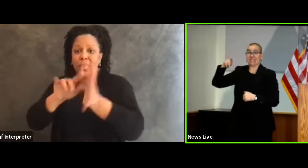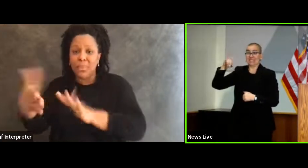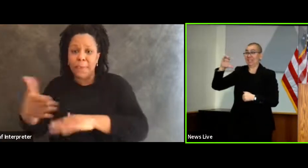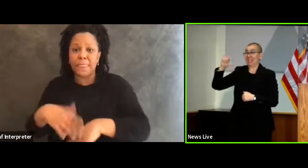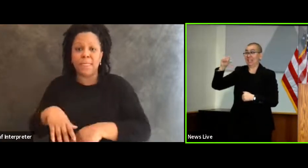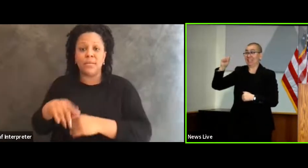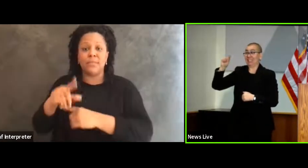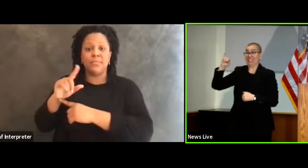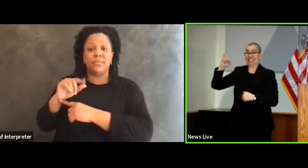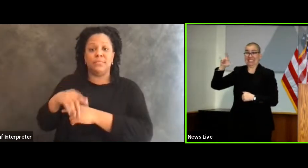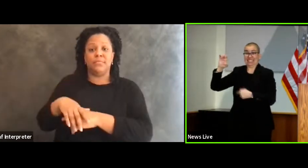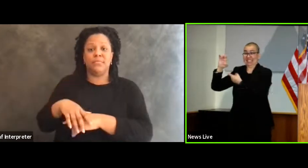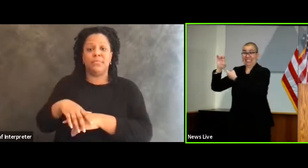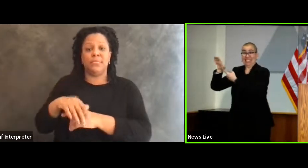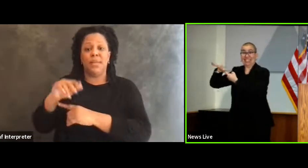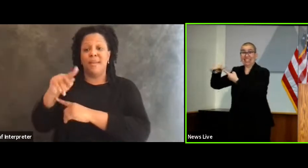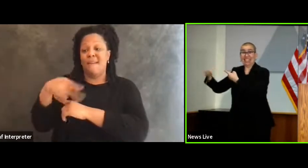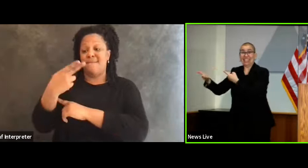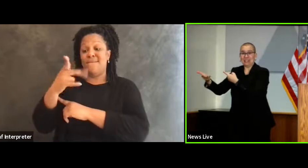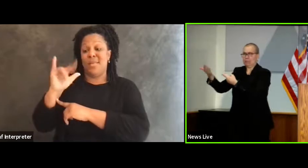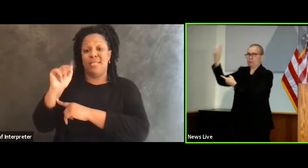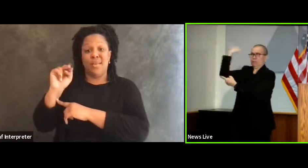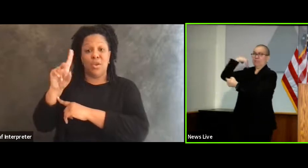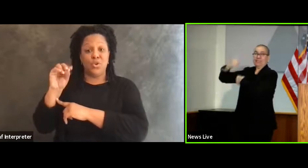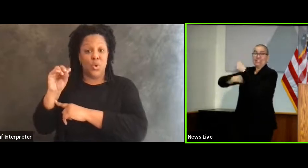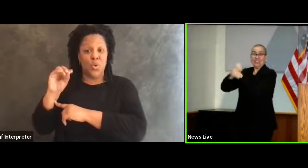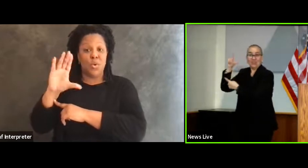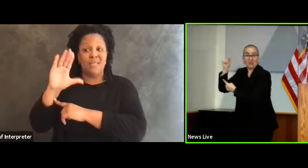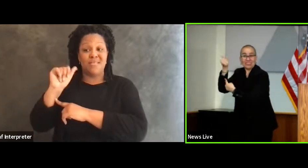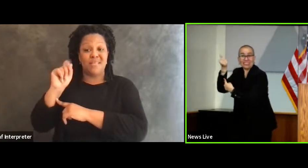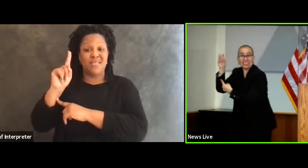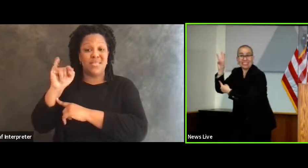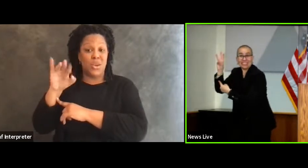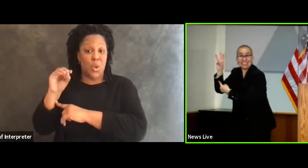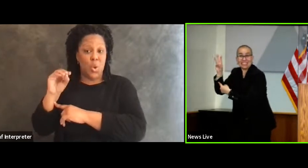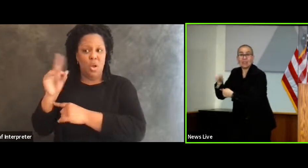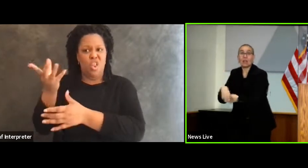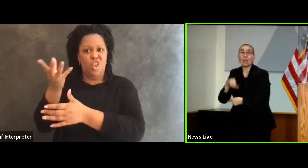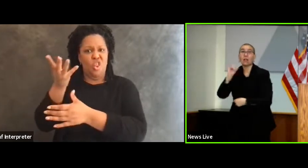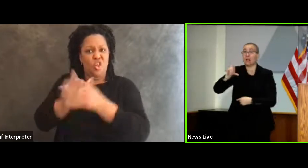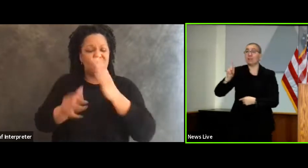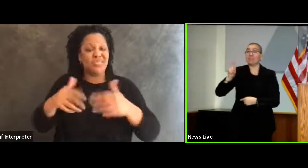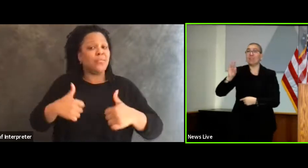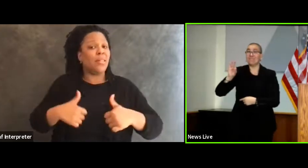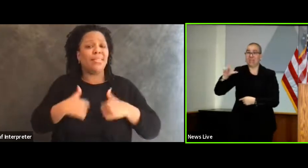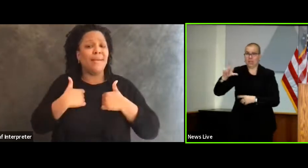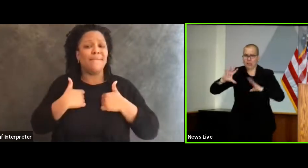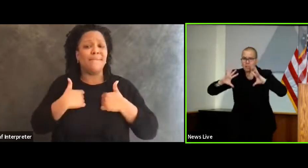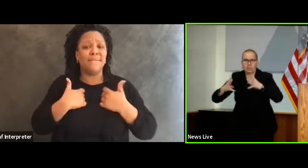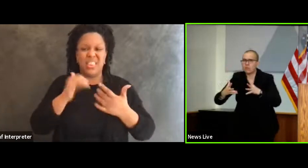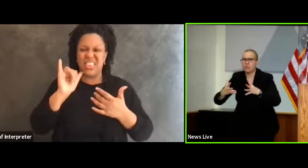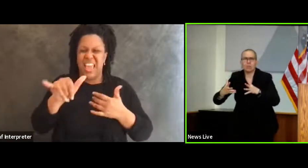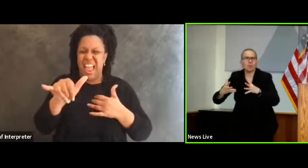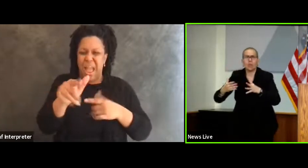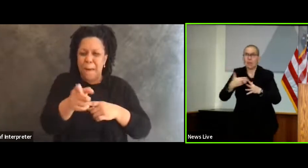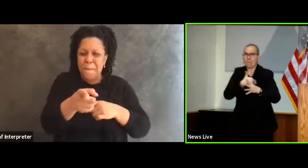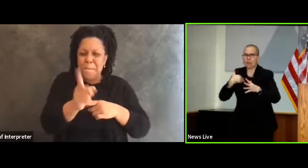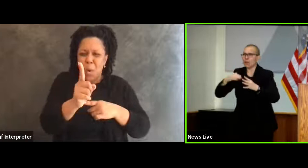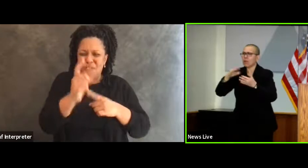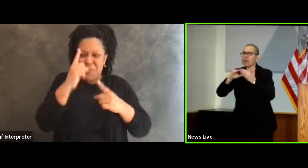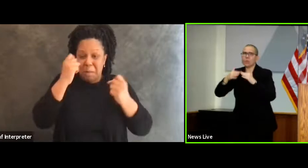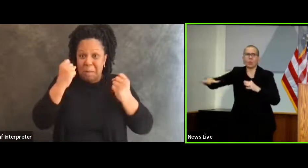catalyst for change for many DFL elected officials, appointed officials, and members of our community.